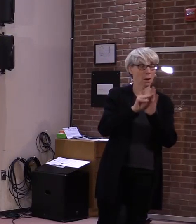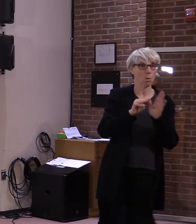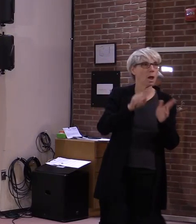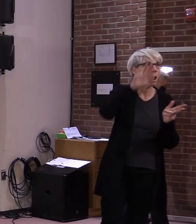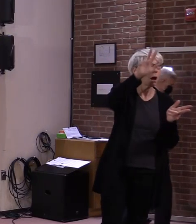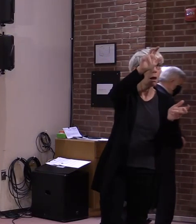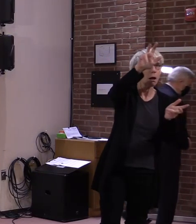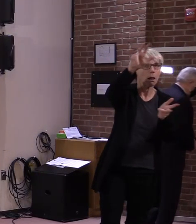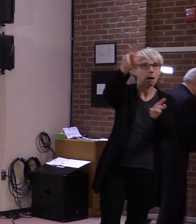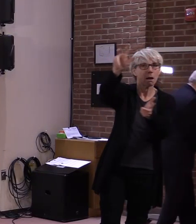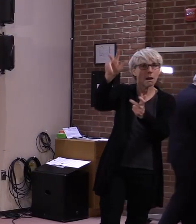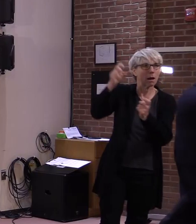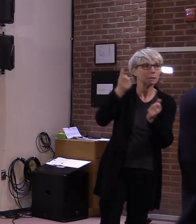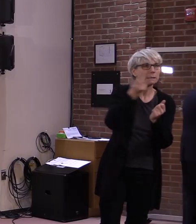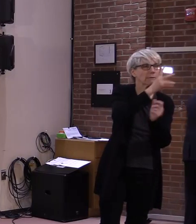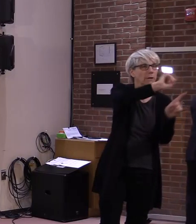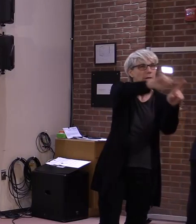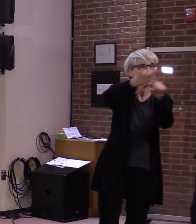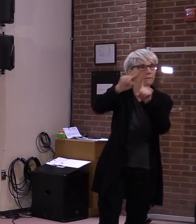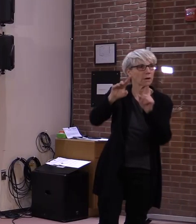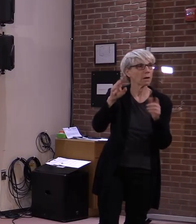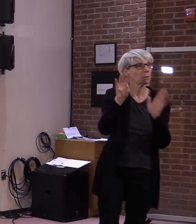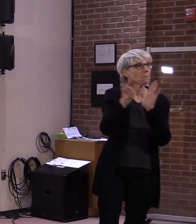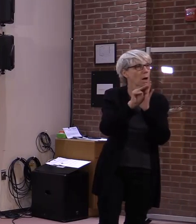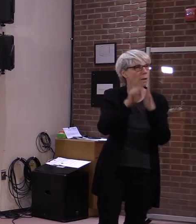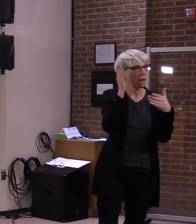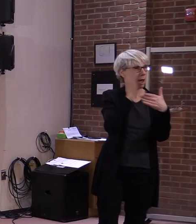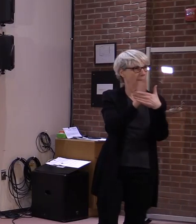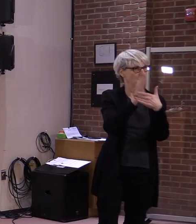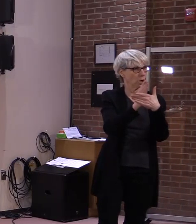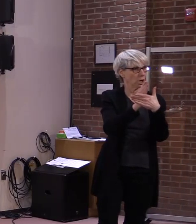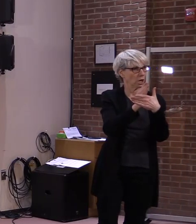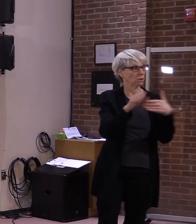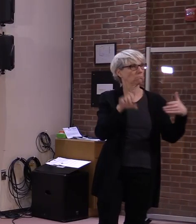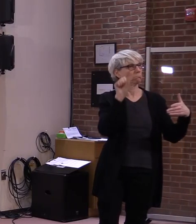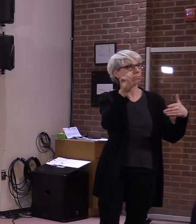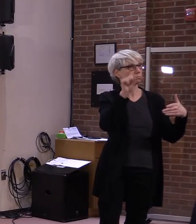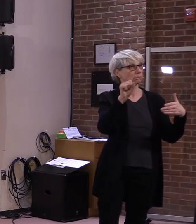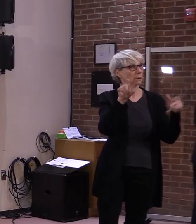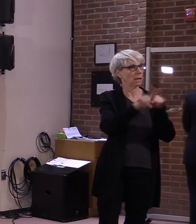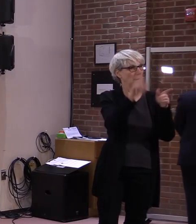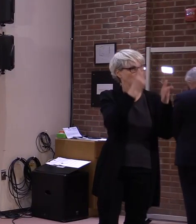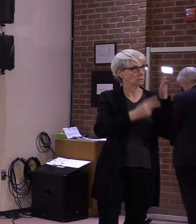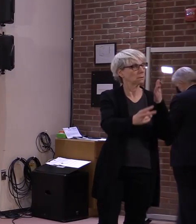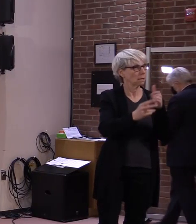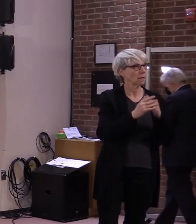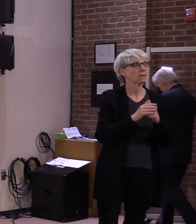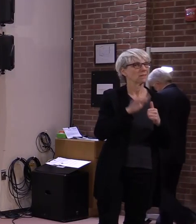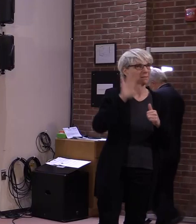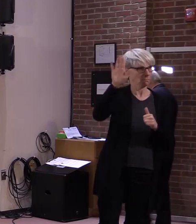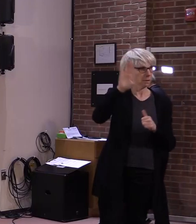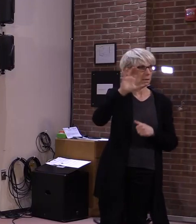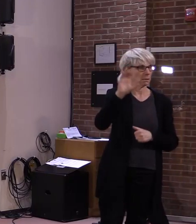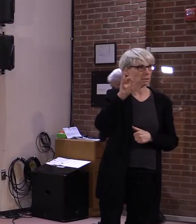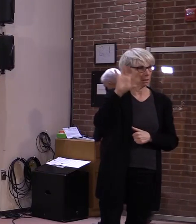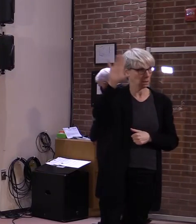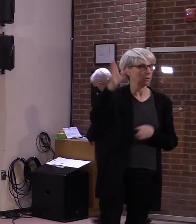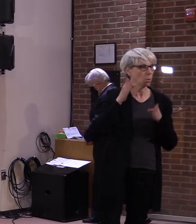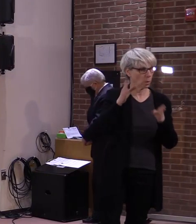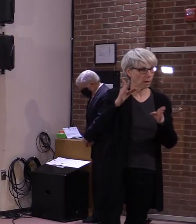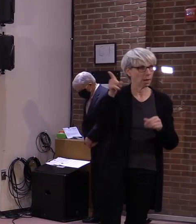them together to try to make sure they have a more accurate projection. But is that projection